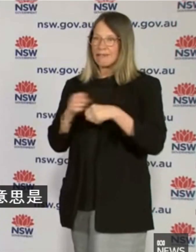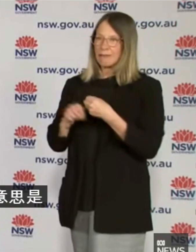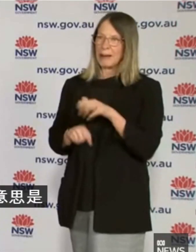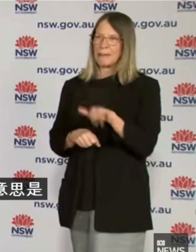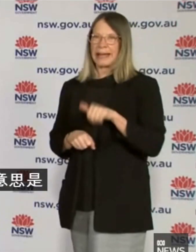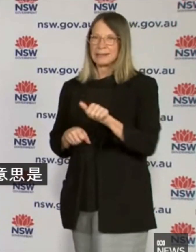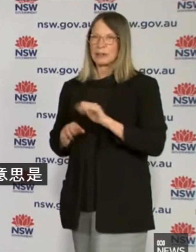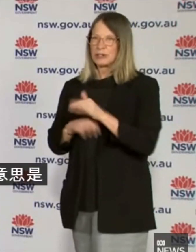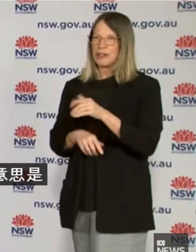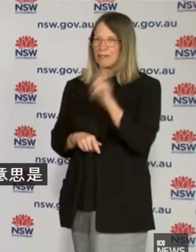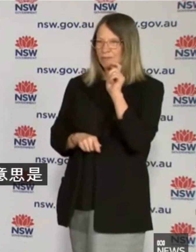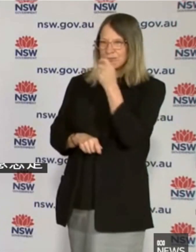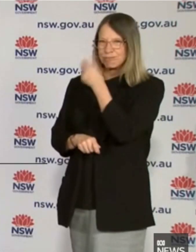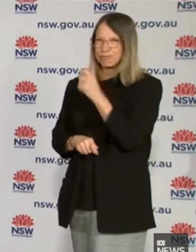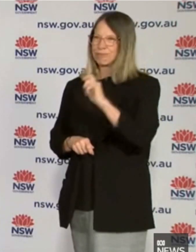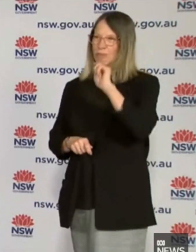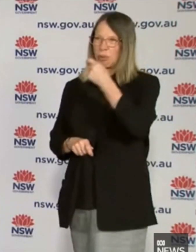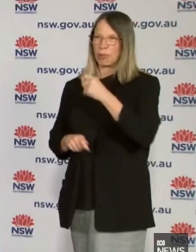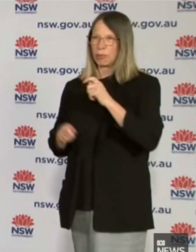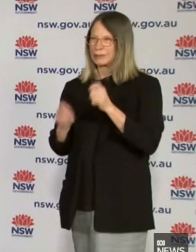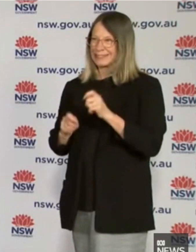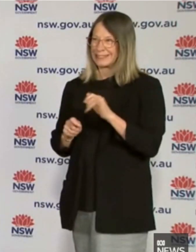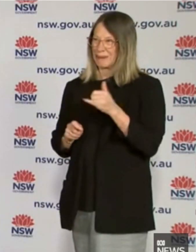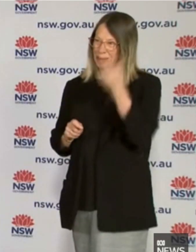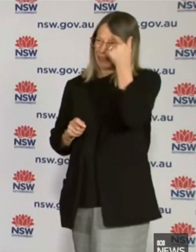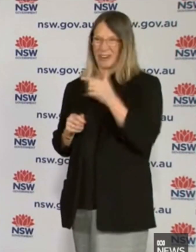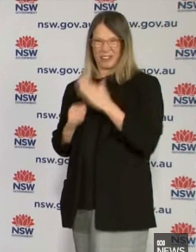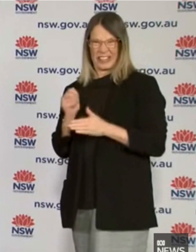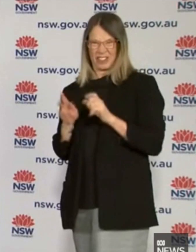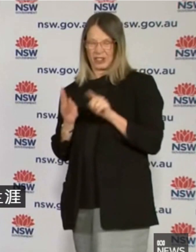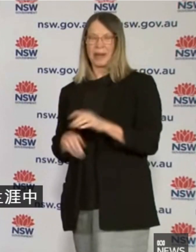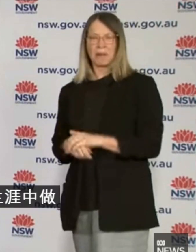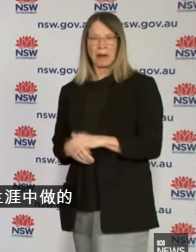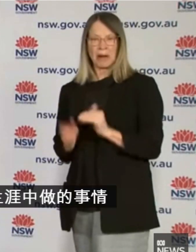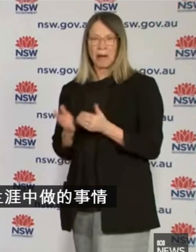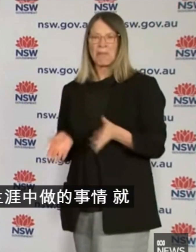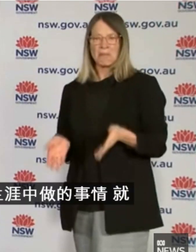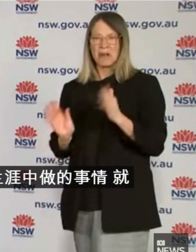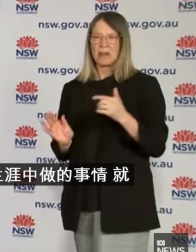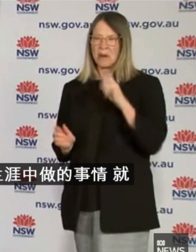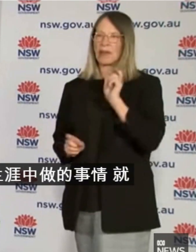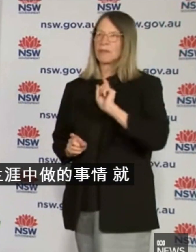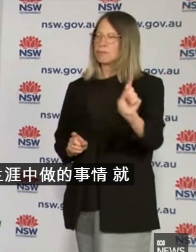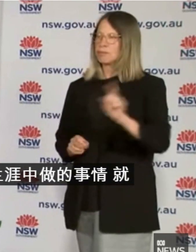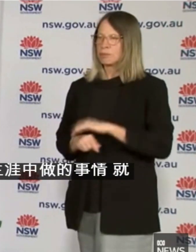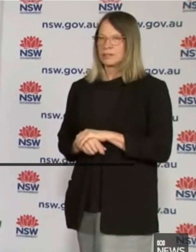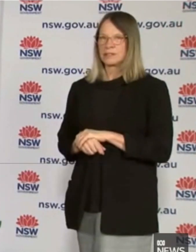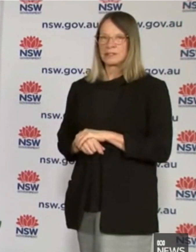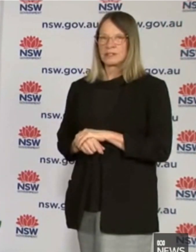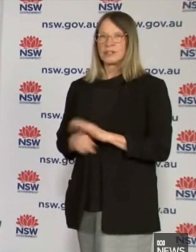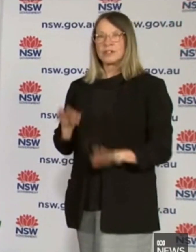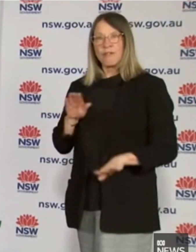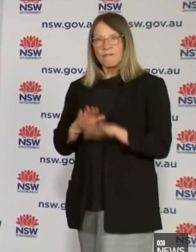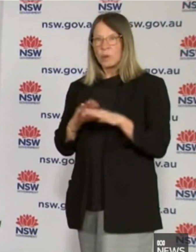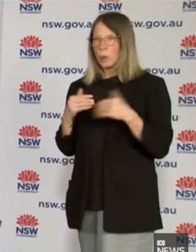I mean, that may never have been something that they thought that they would do in their career. So across the entire system in its breadth, people